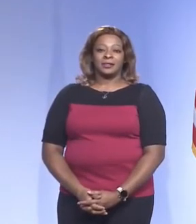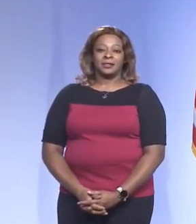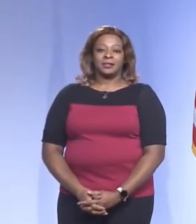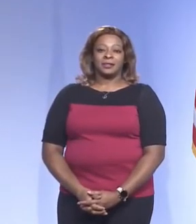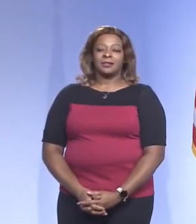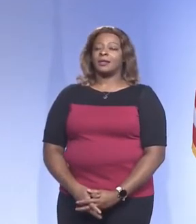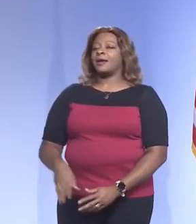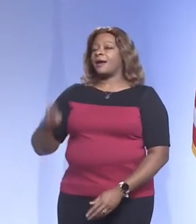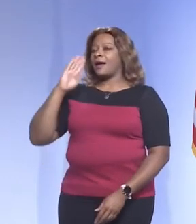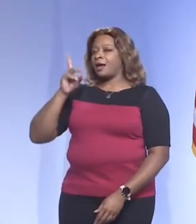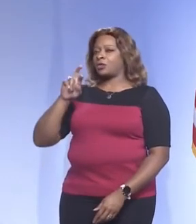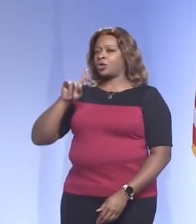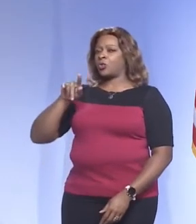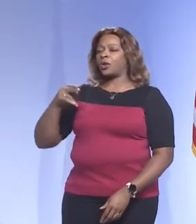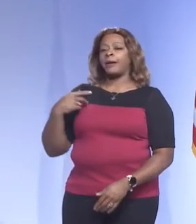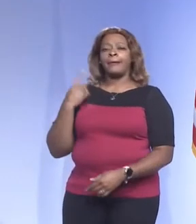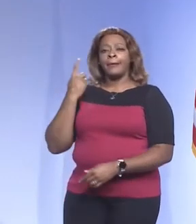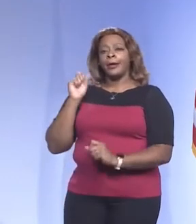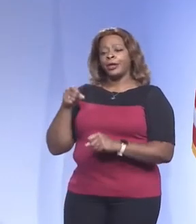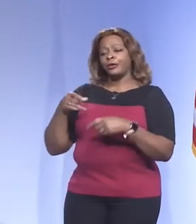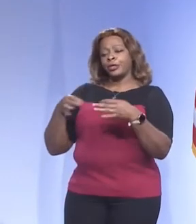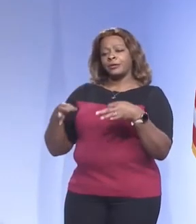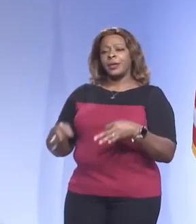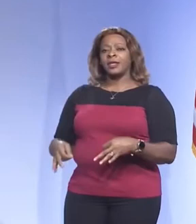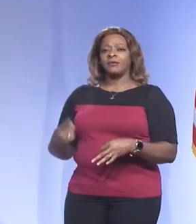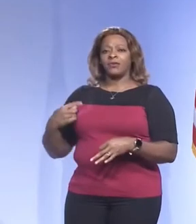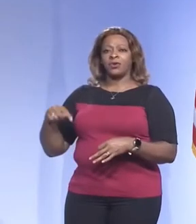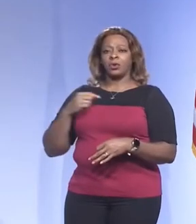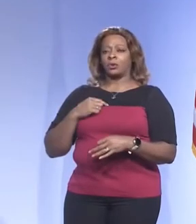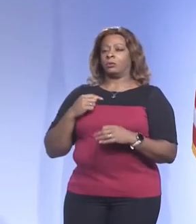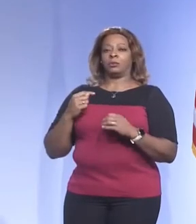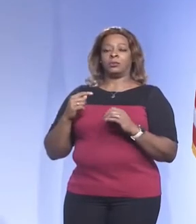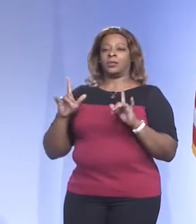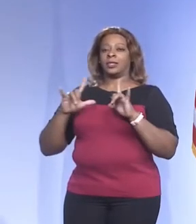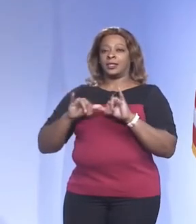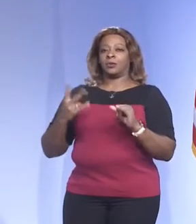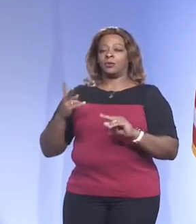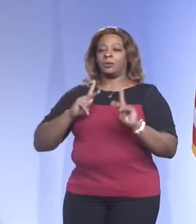Hi, Dr. Randolph. I was wondering if you could explain for us. Good afternoon.